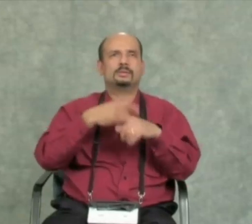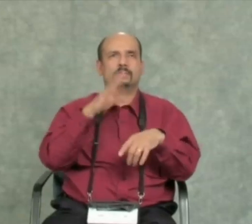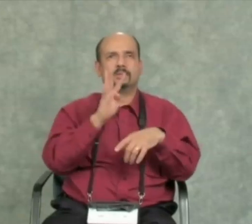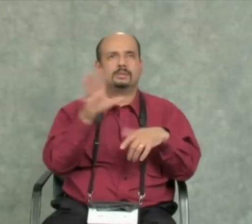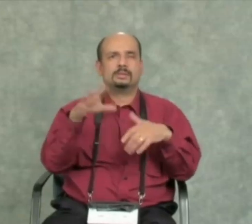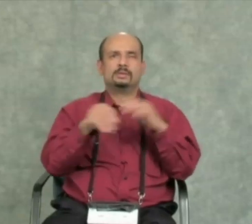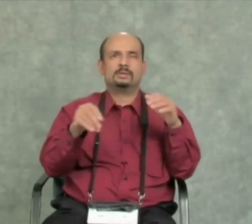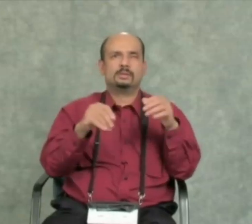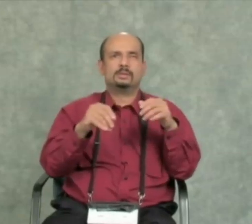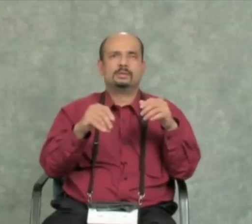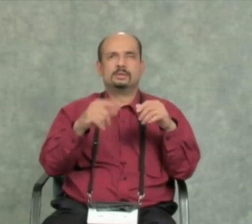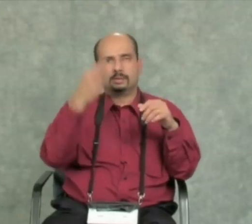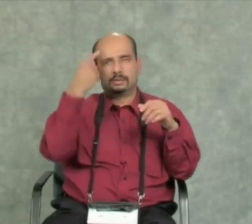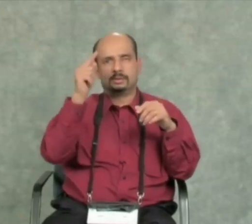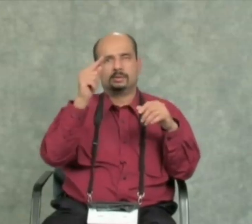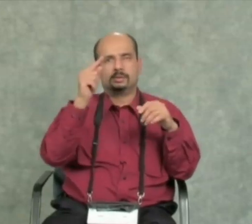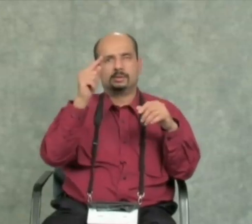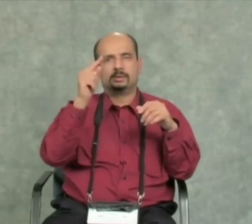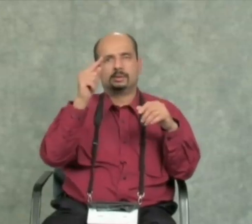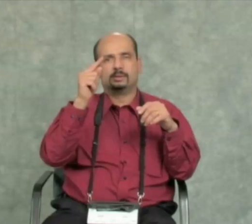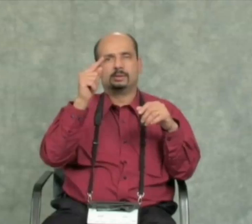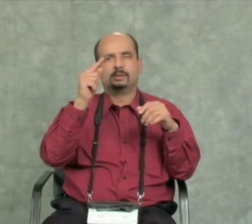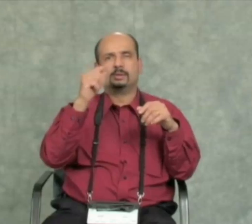for monthly services.